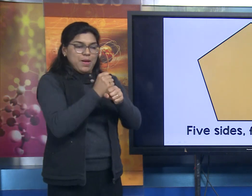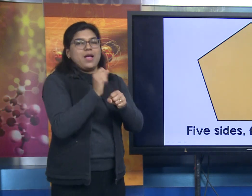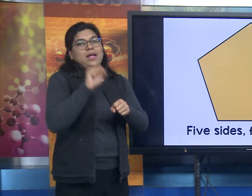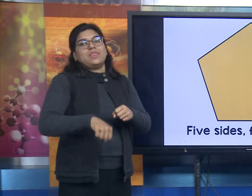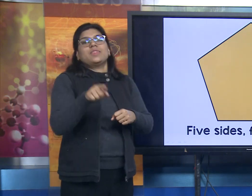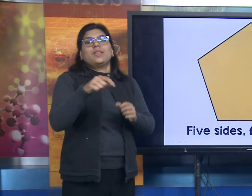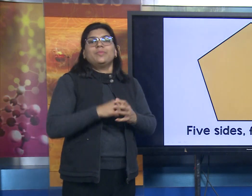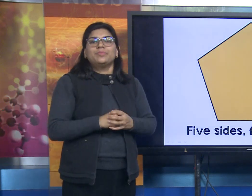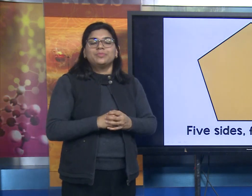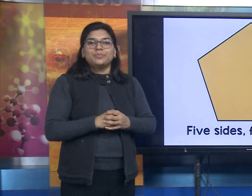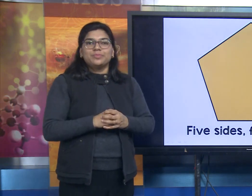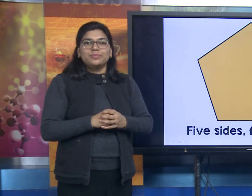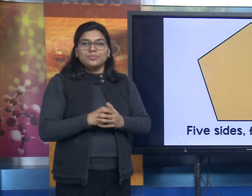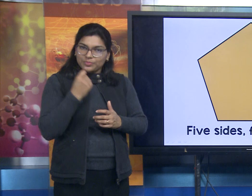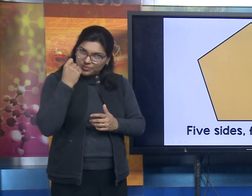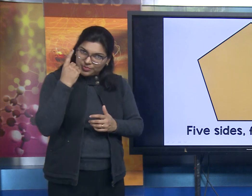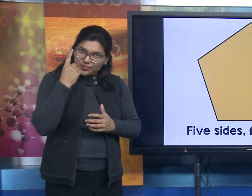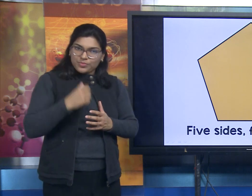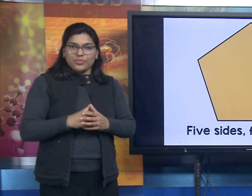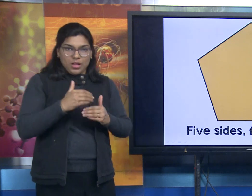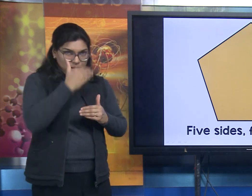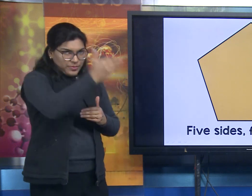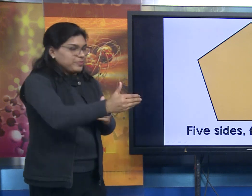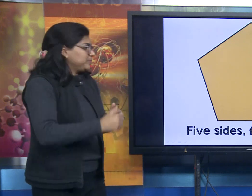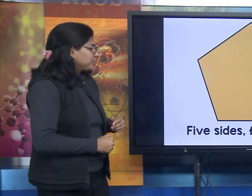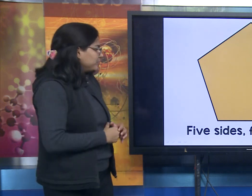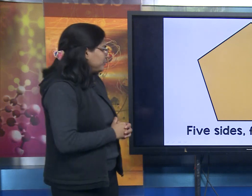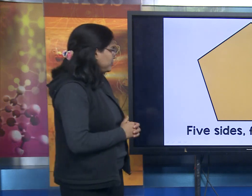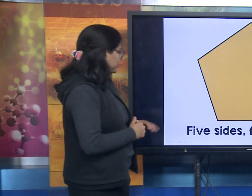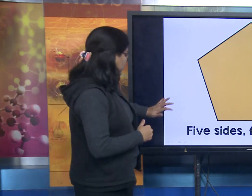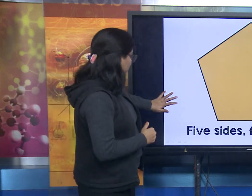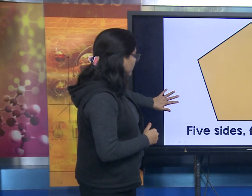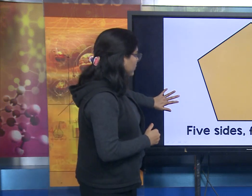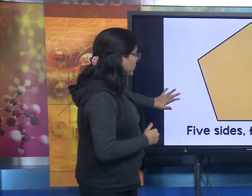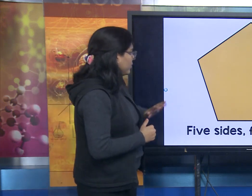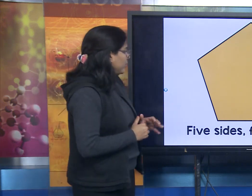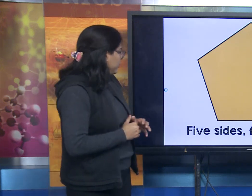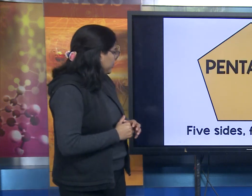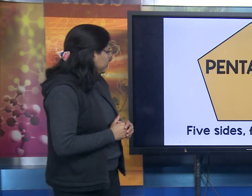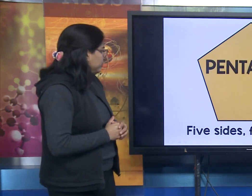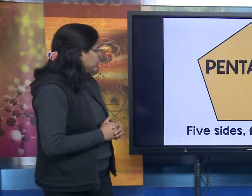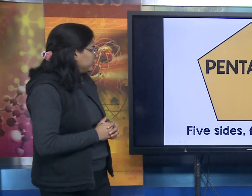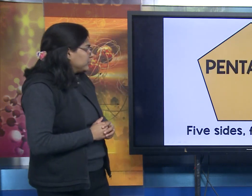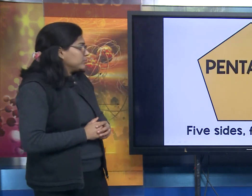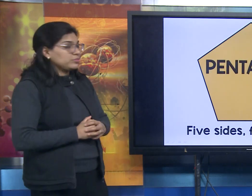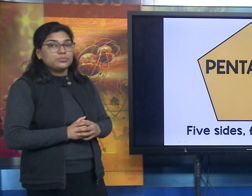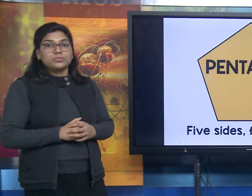with that its own name, pentagon. So you have to be careful in your books about the